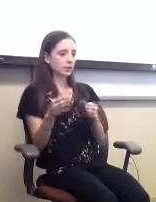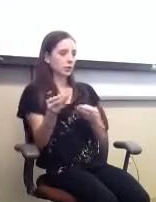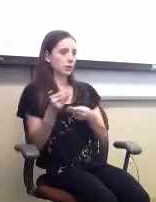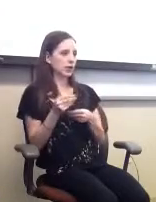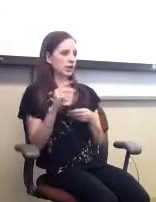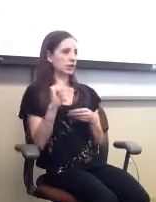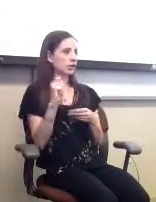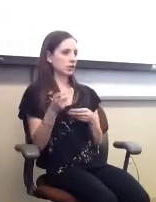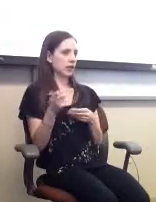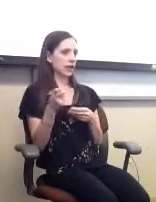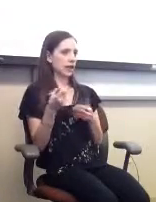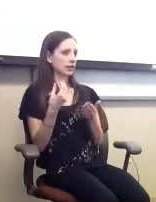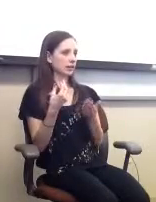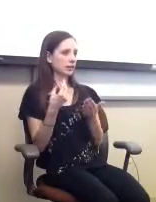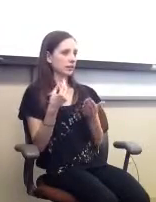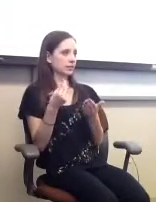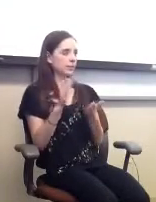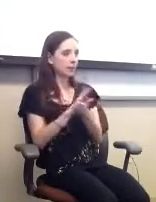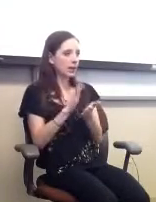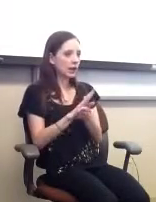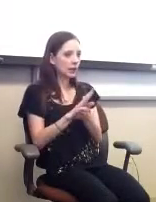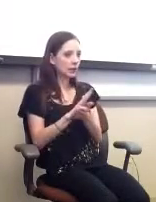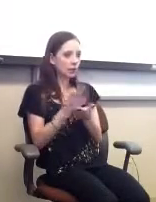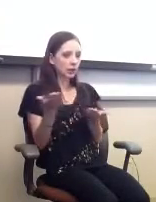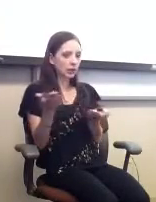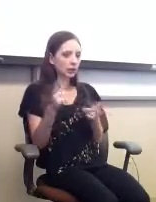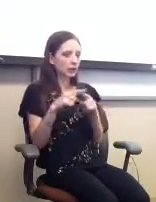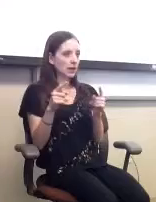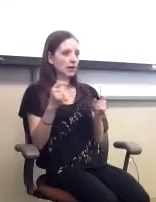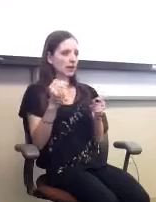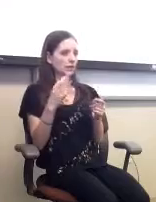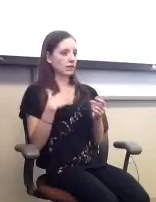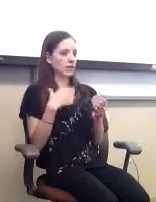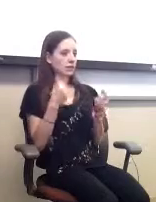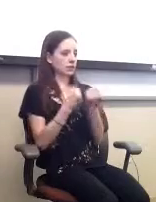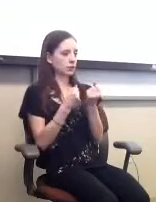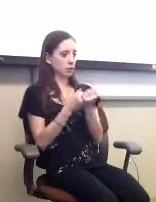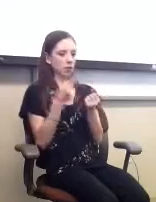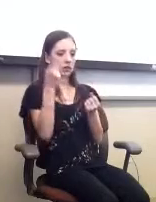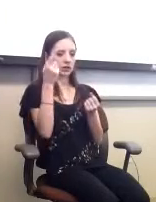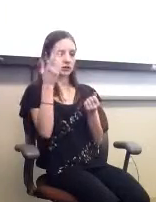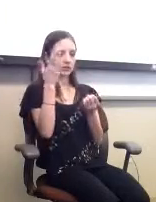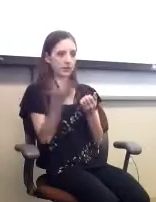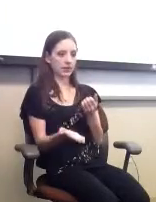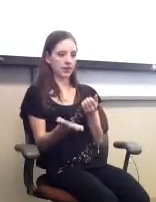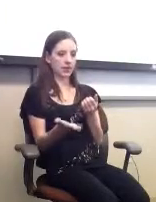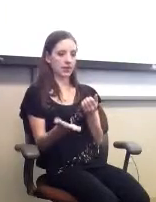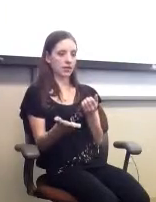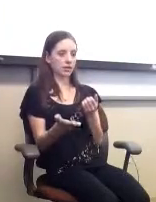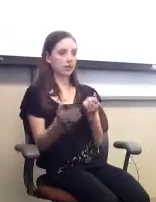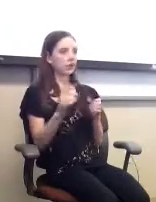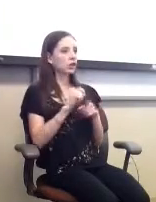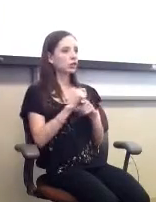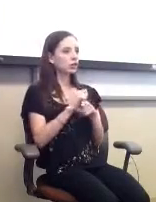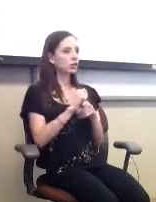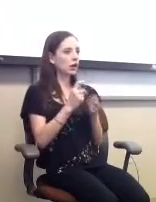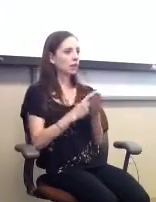of supporting this person through a training program. Mm-hmm. I'm looking at support. Well, you're asking for a training program, but you don't have any